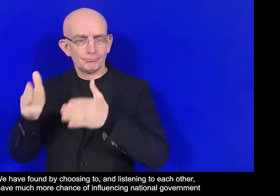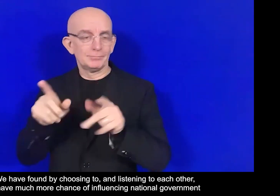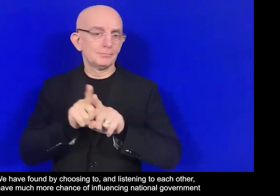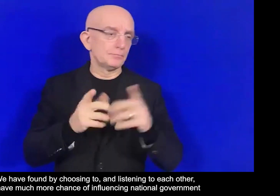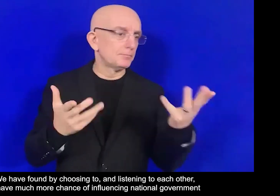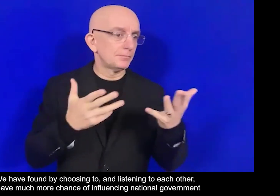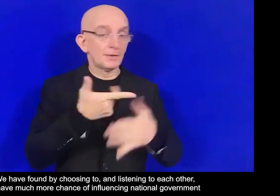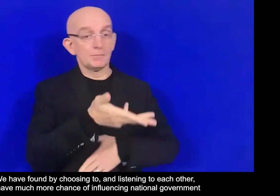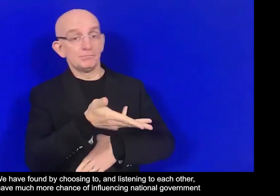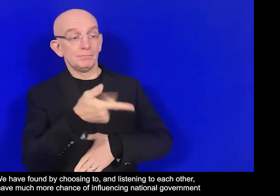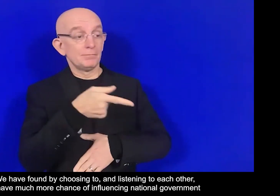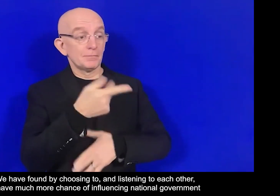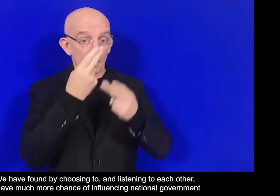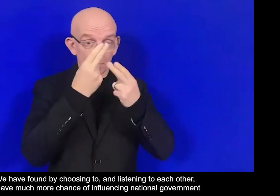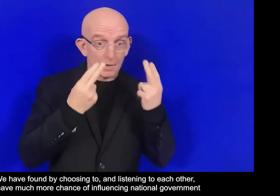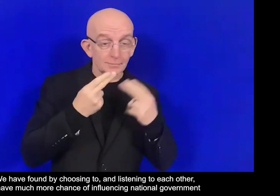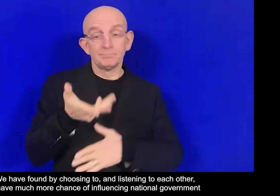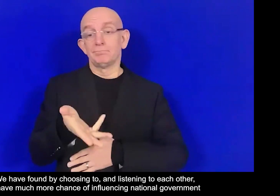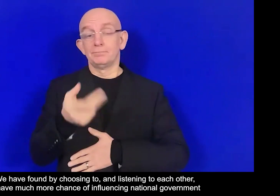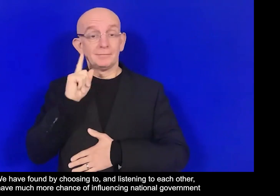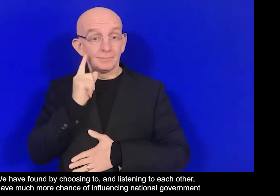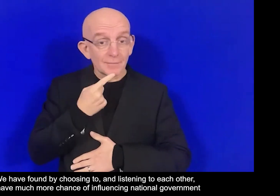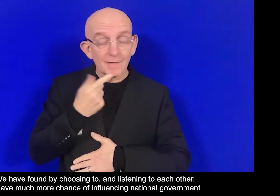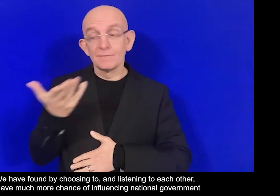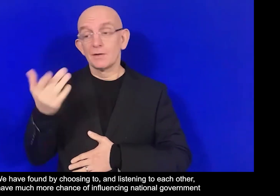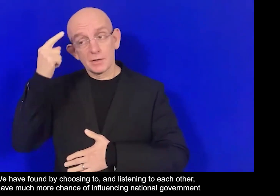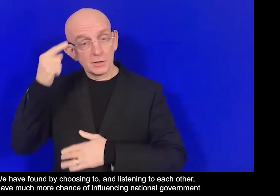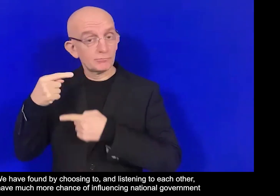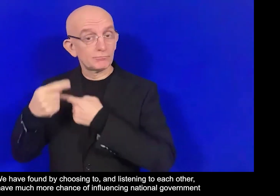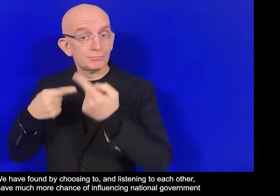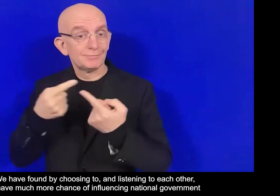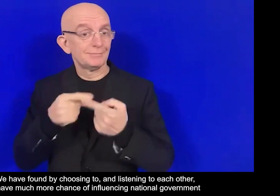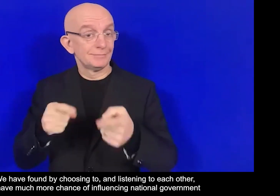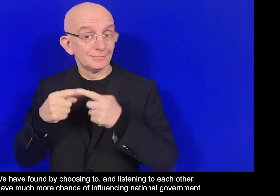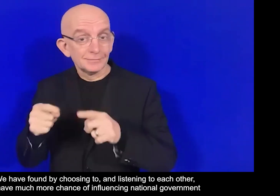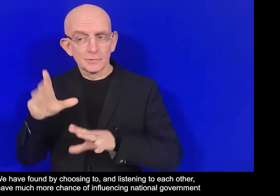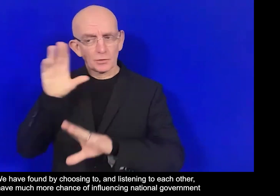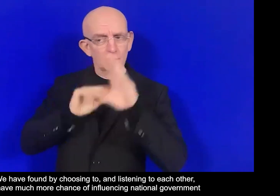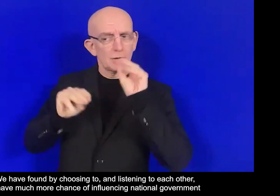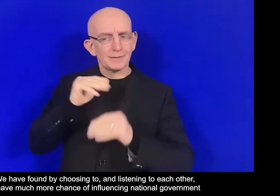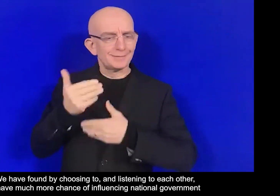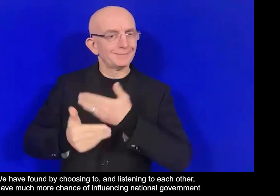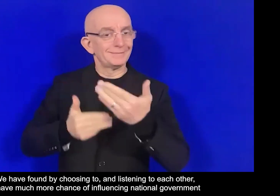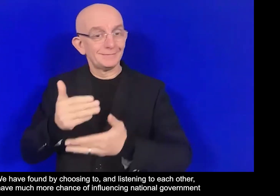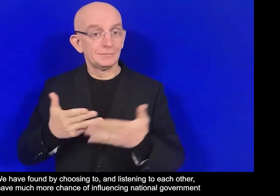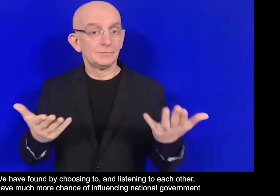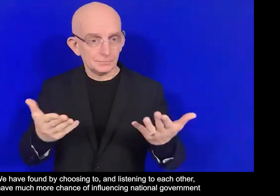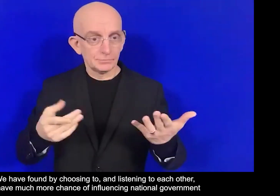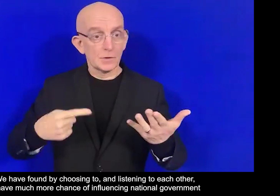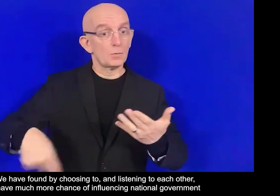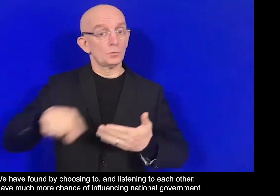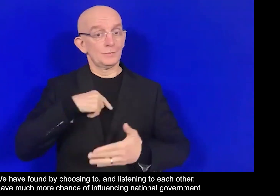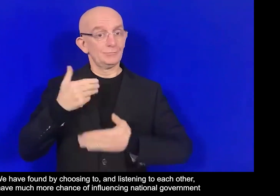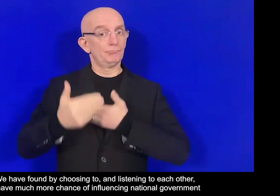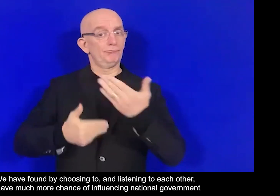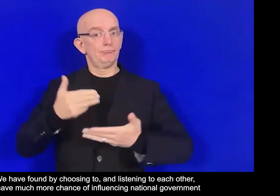We have found by choosing to and listening to each other, we have much more chance